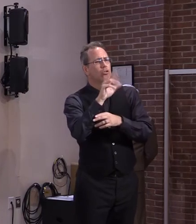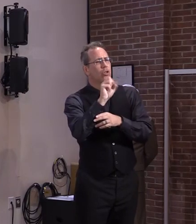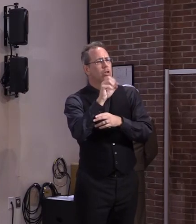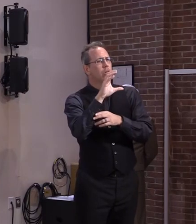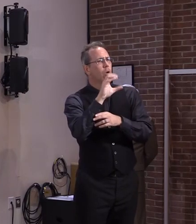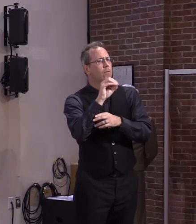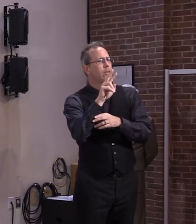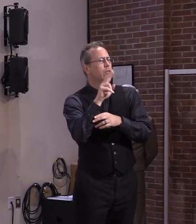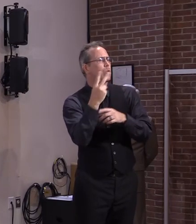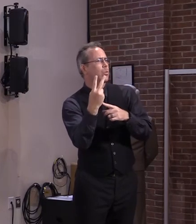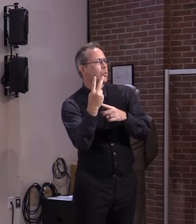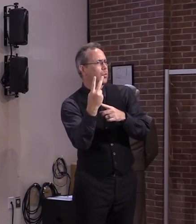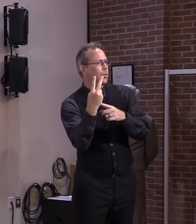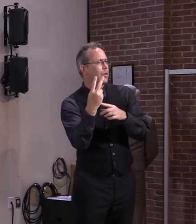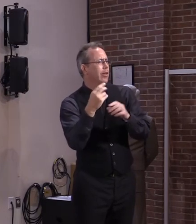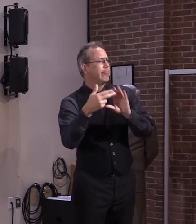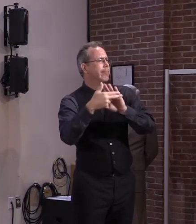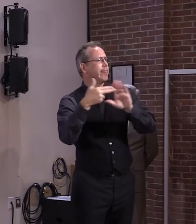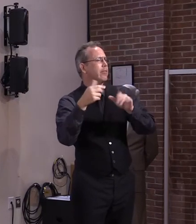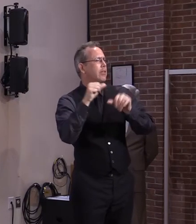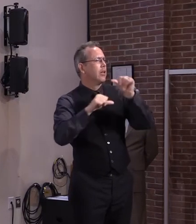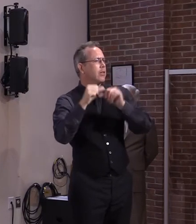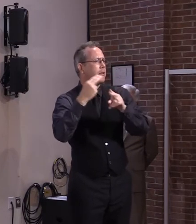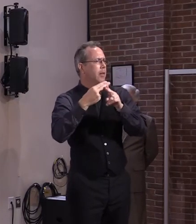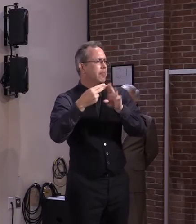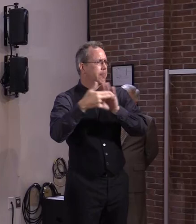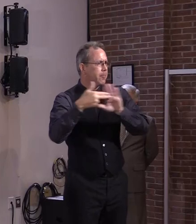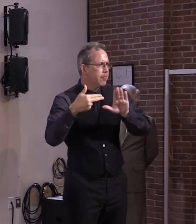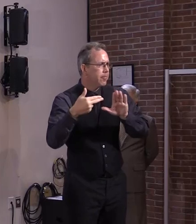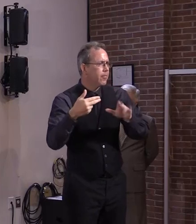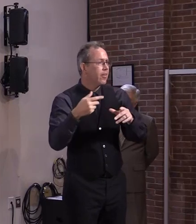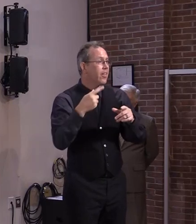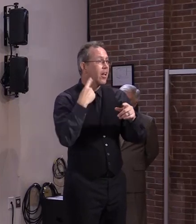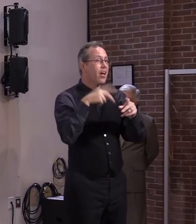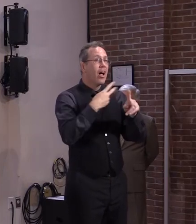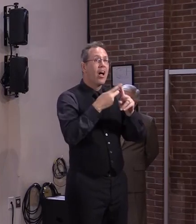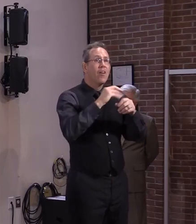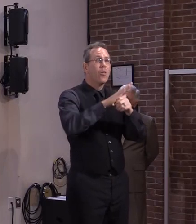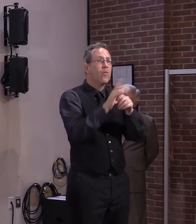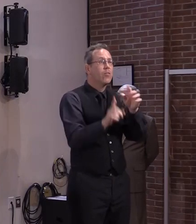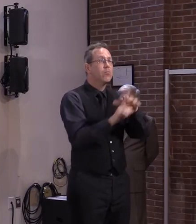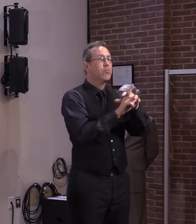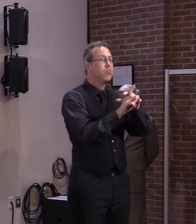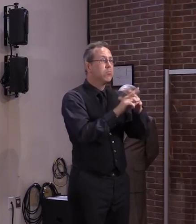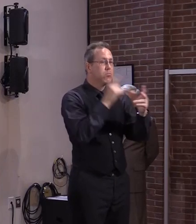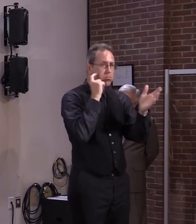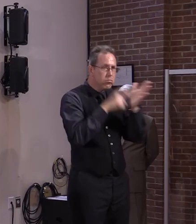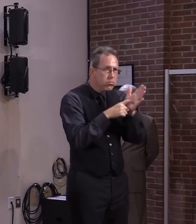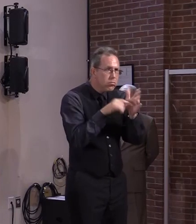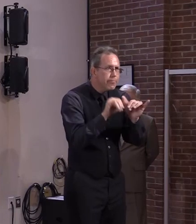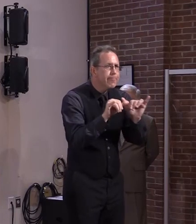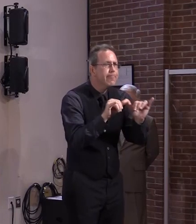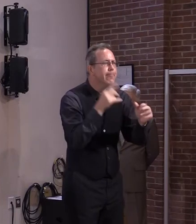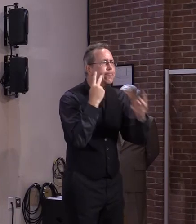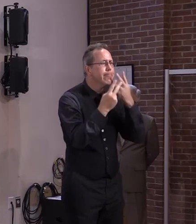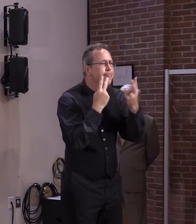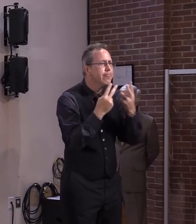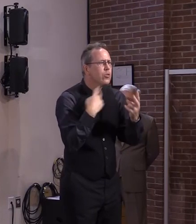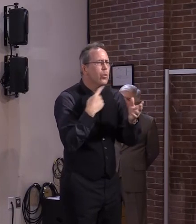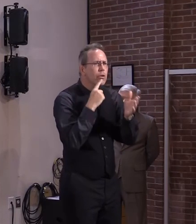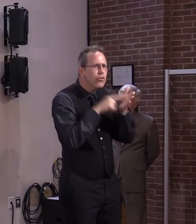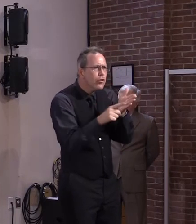done as each variant has come through to make sure that the PCR is still adequately identifying